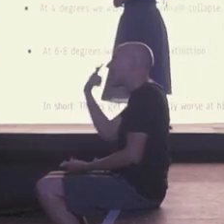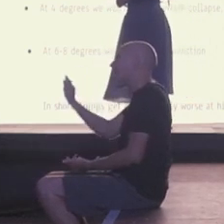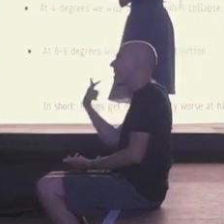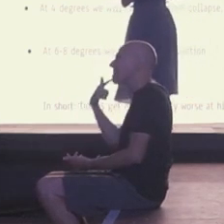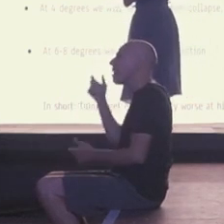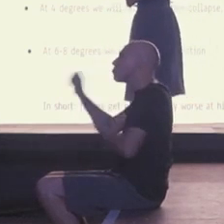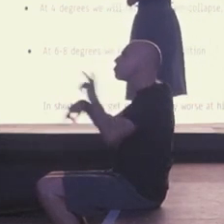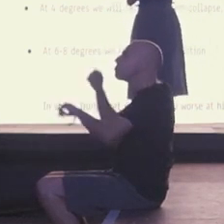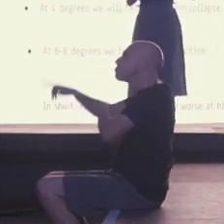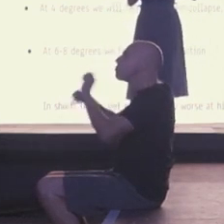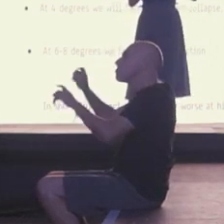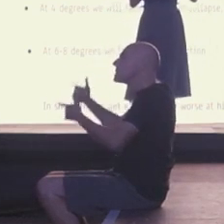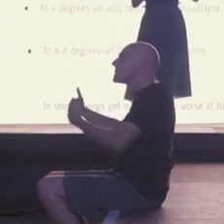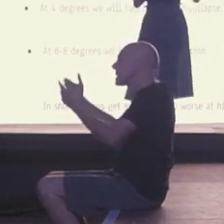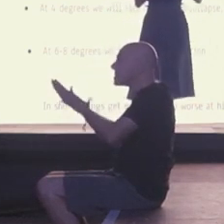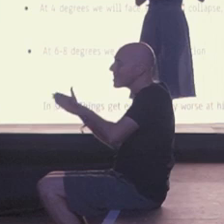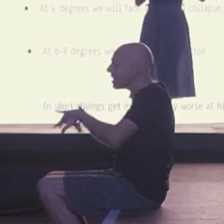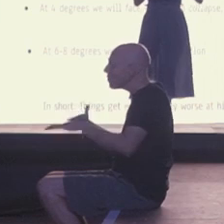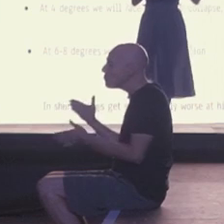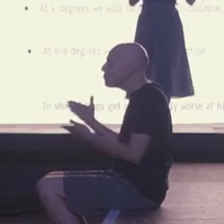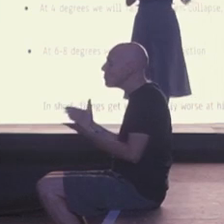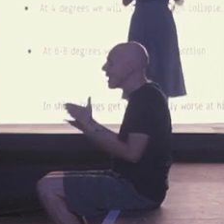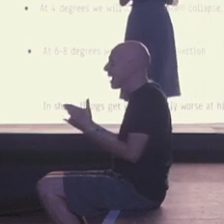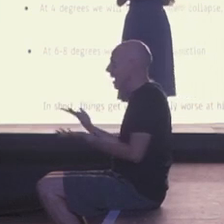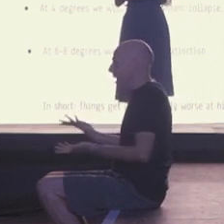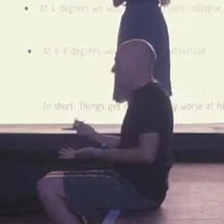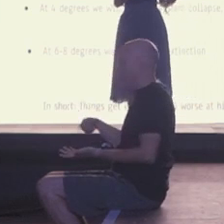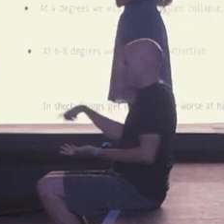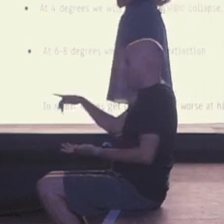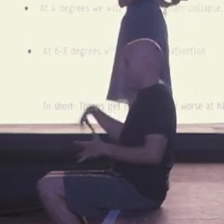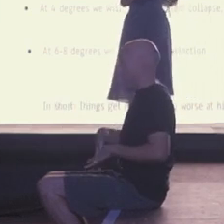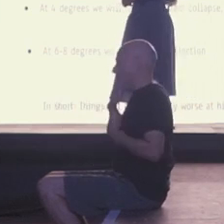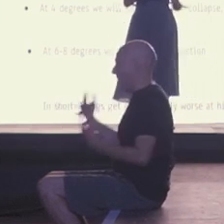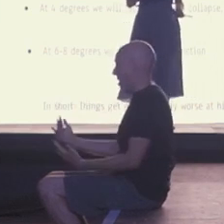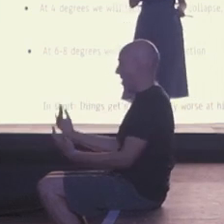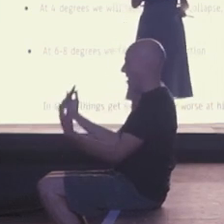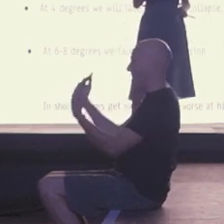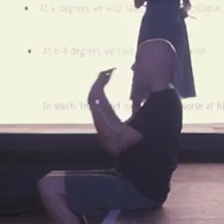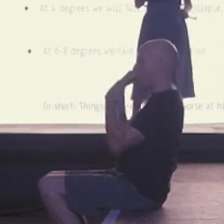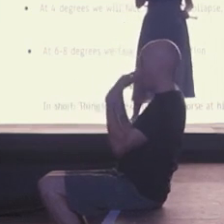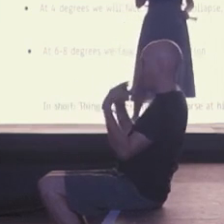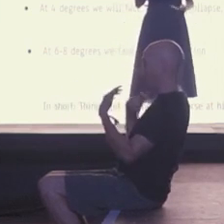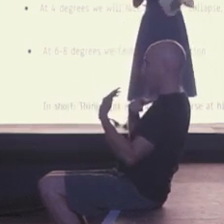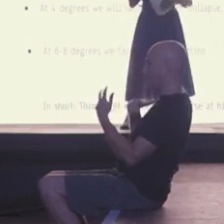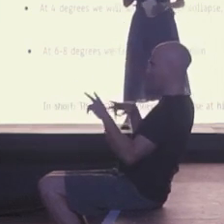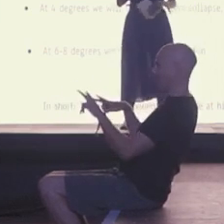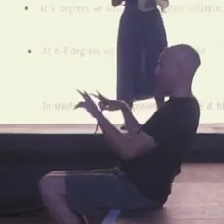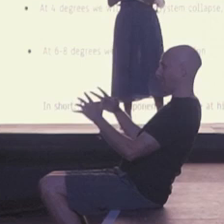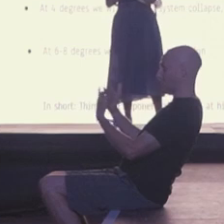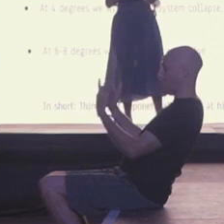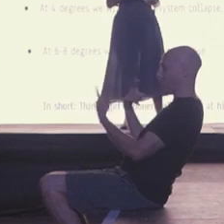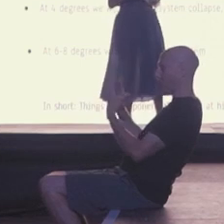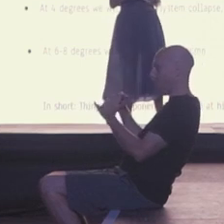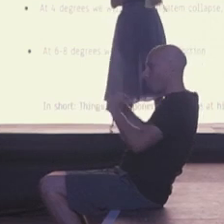the reality is that what we are facing is too drastic and overwhelming to really be understood by numbers. And I also think it's